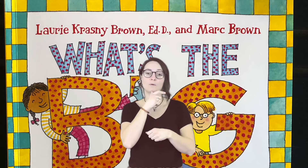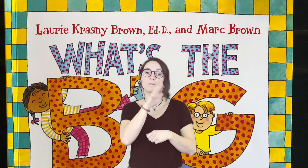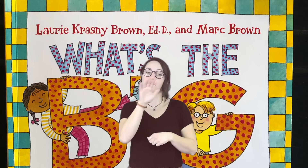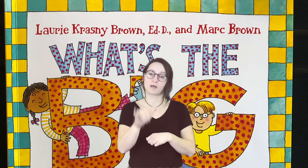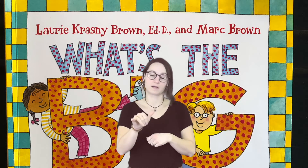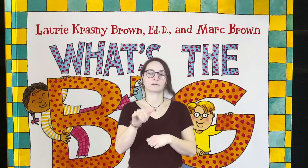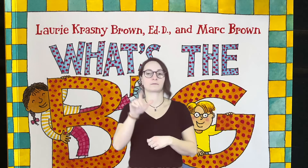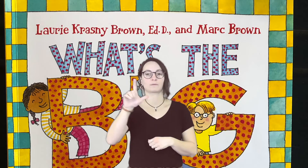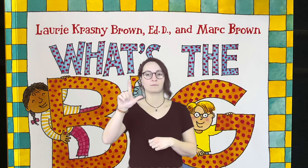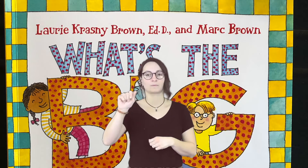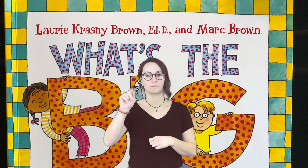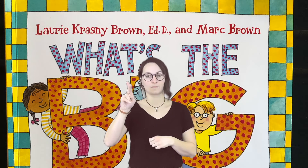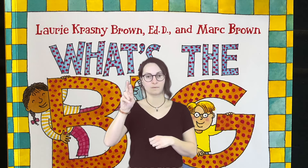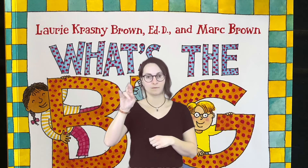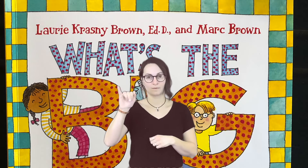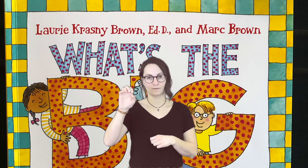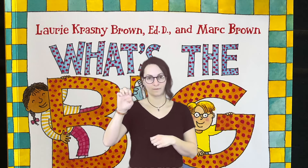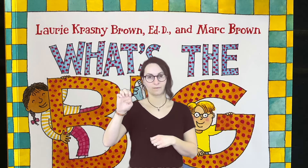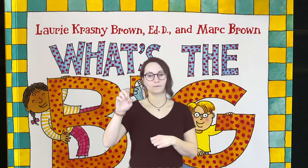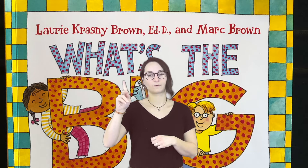Written by Laurie Krasny Brown